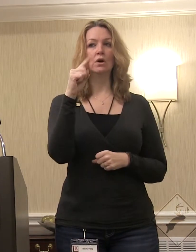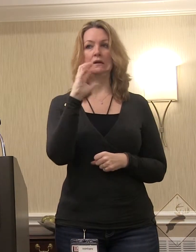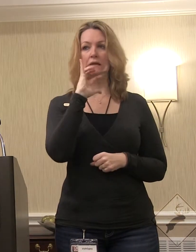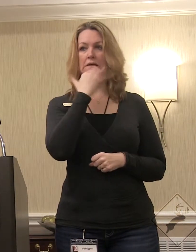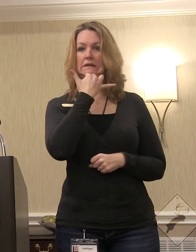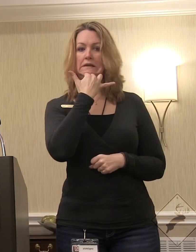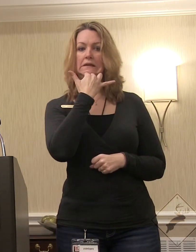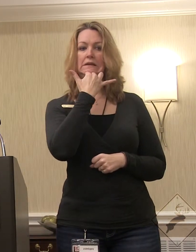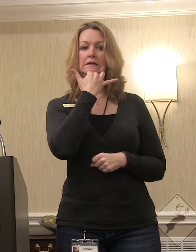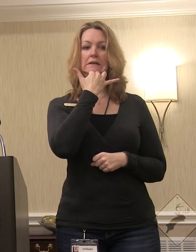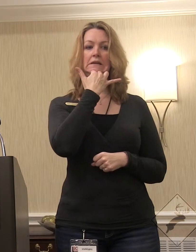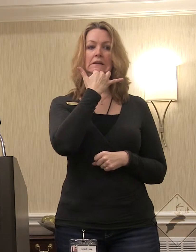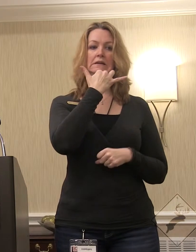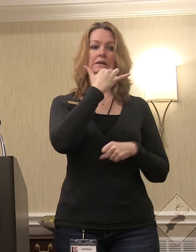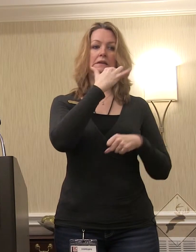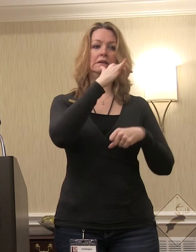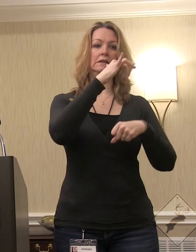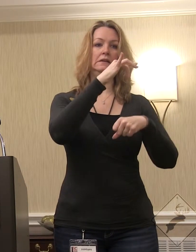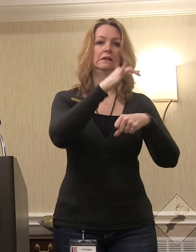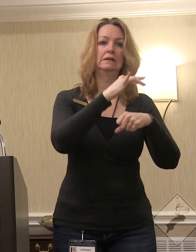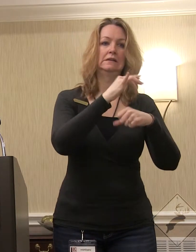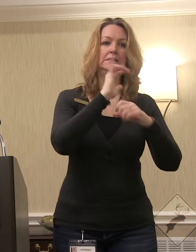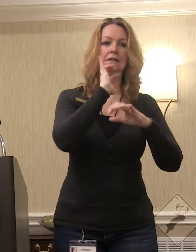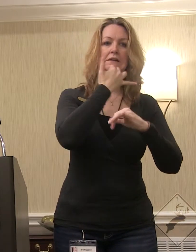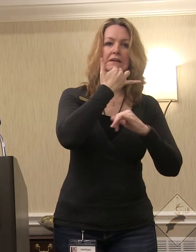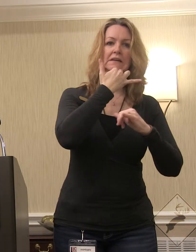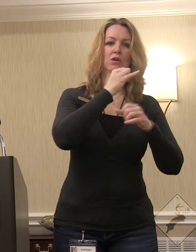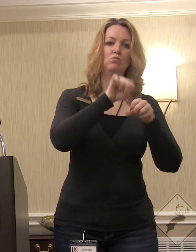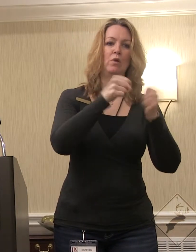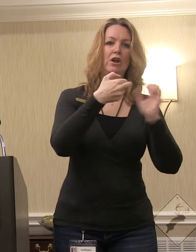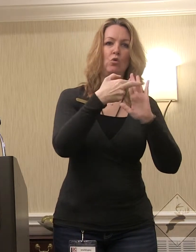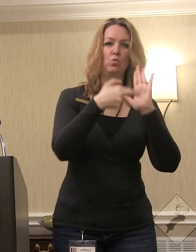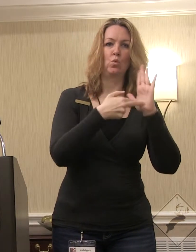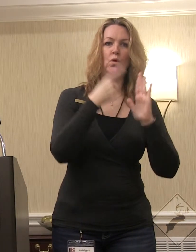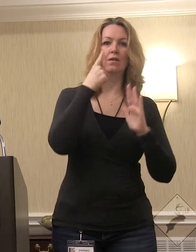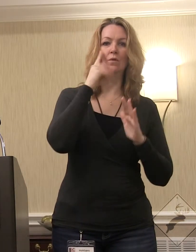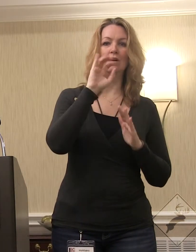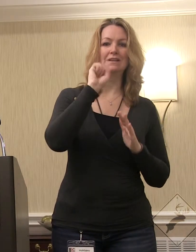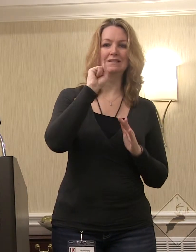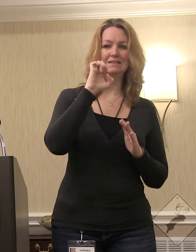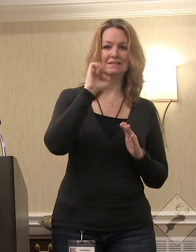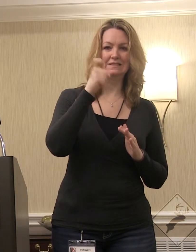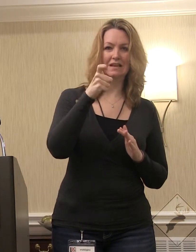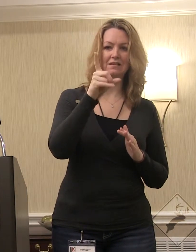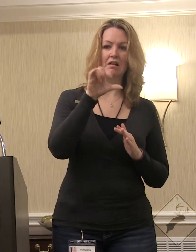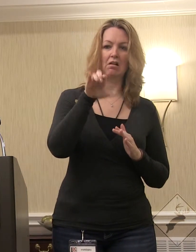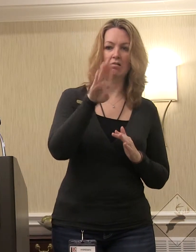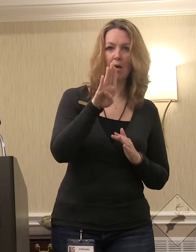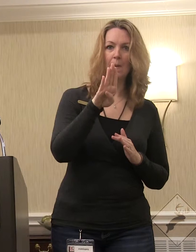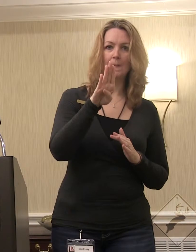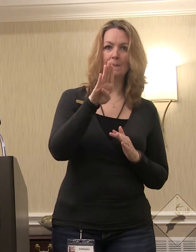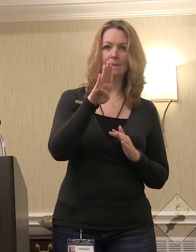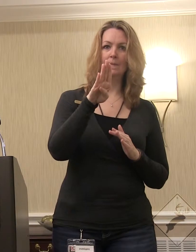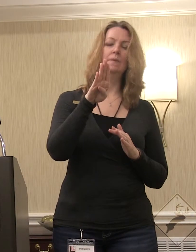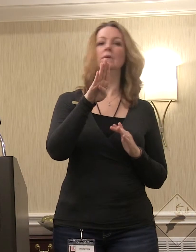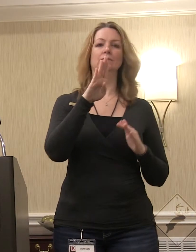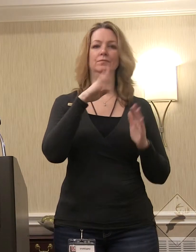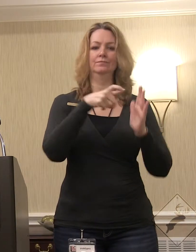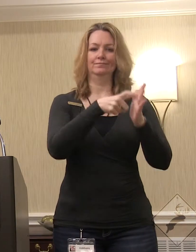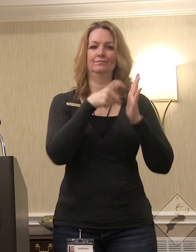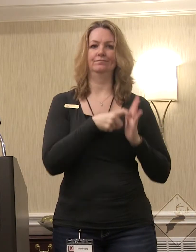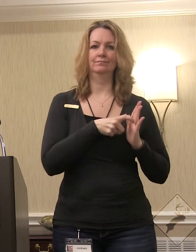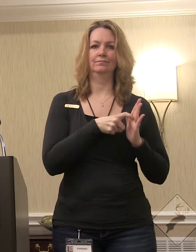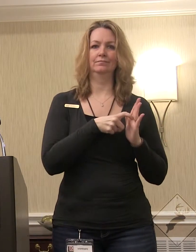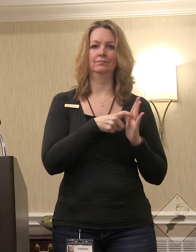inadvertently stepping on a sex club ordinance. So we had to move from a membership